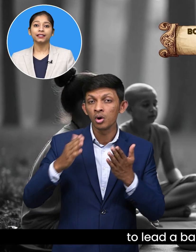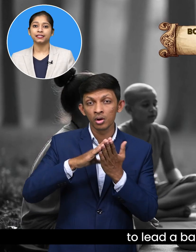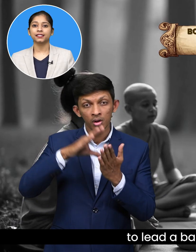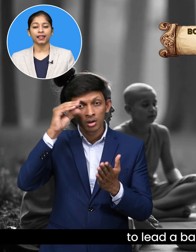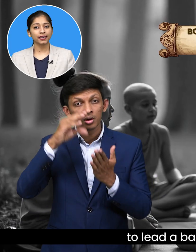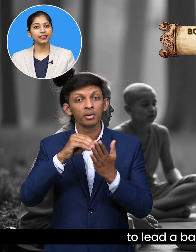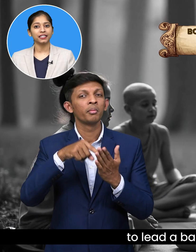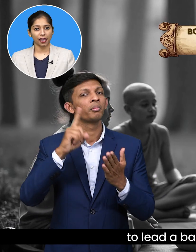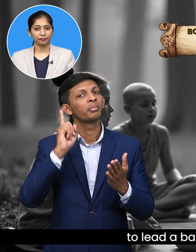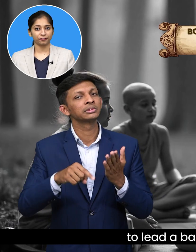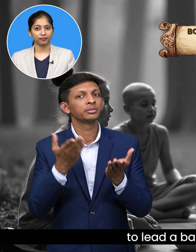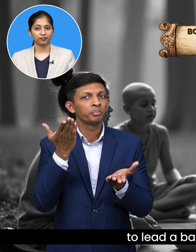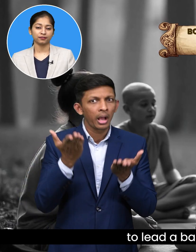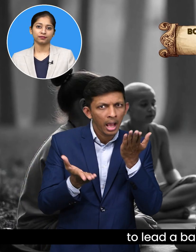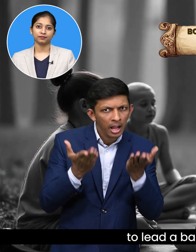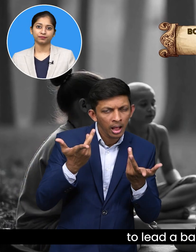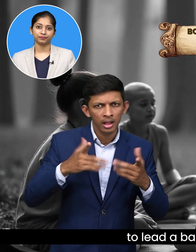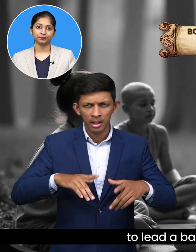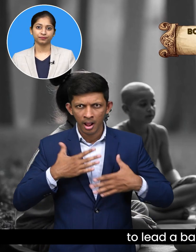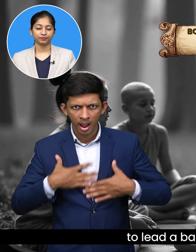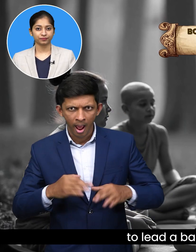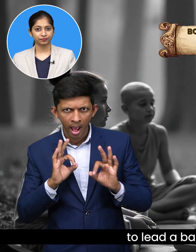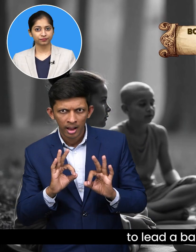a balanced and healthy life.